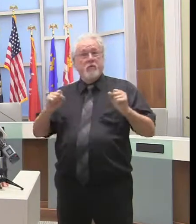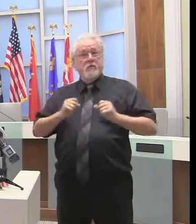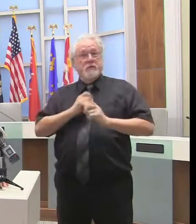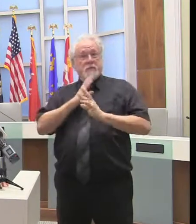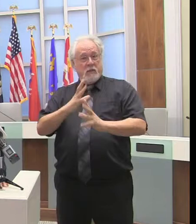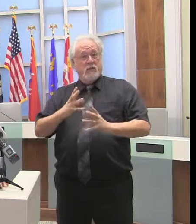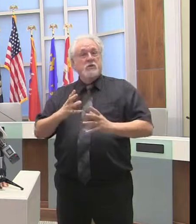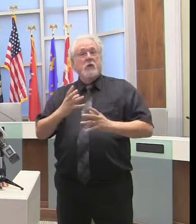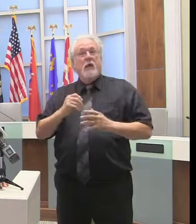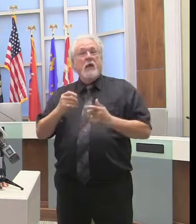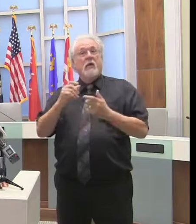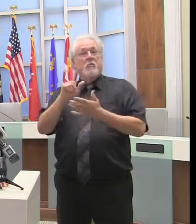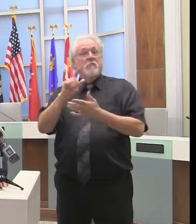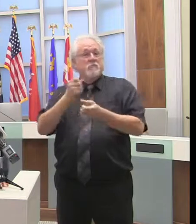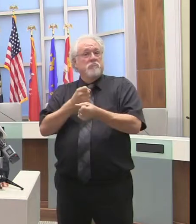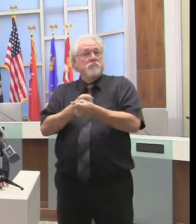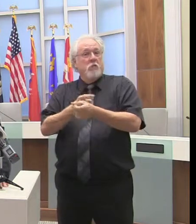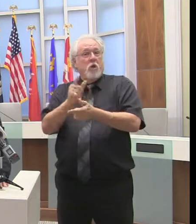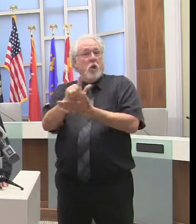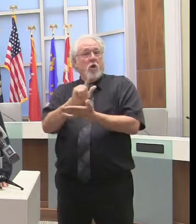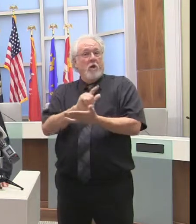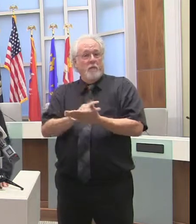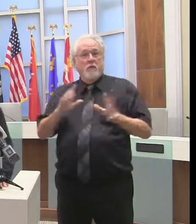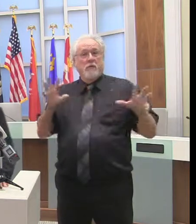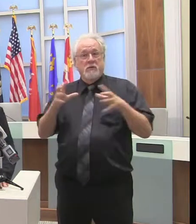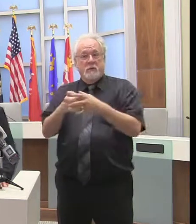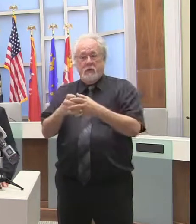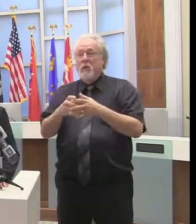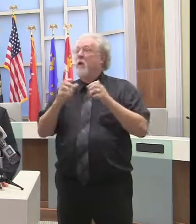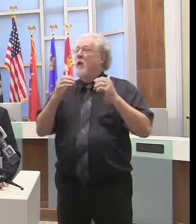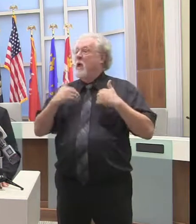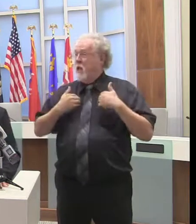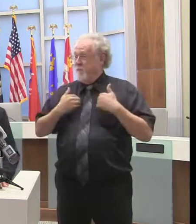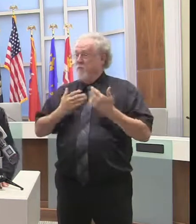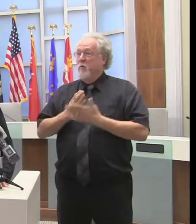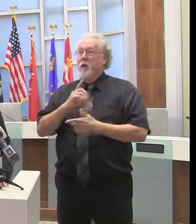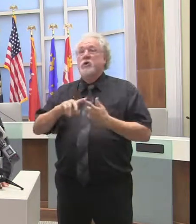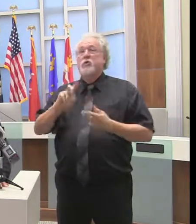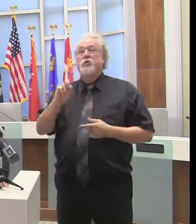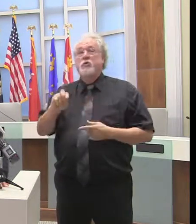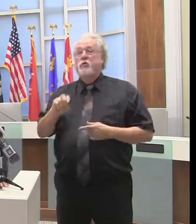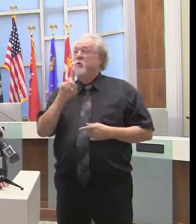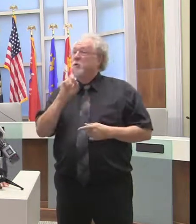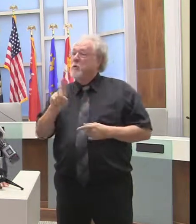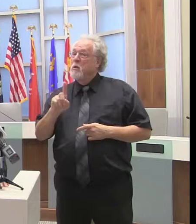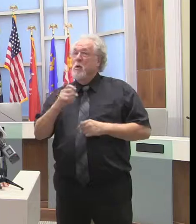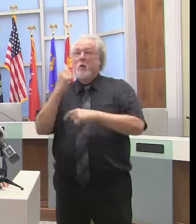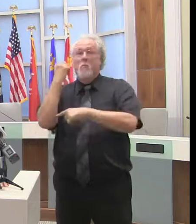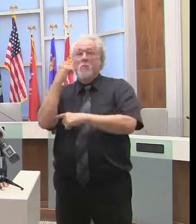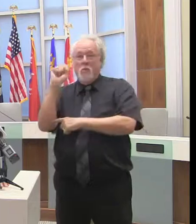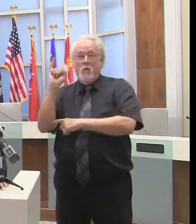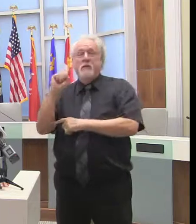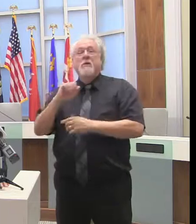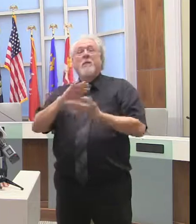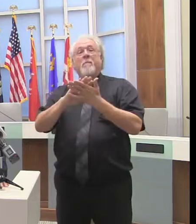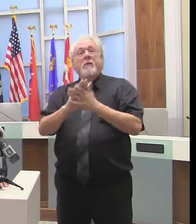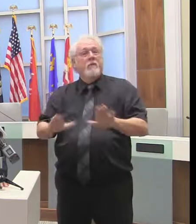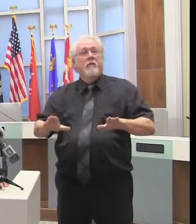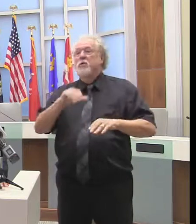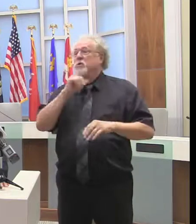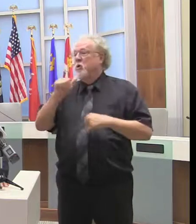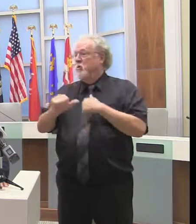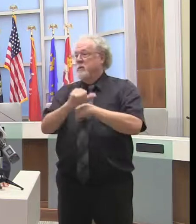lawful assembly, they are within their rights to do so, as long as the protests are peaceful and do